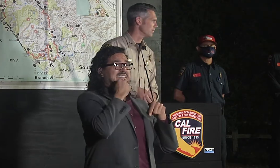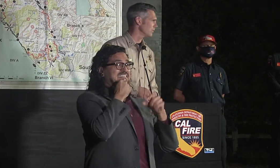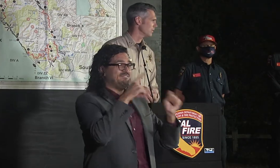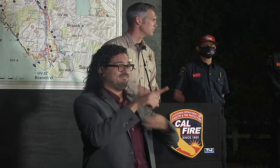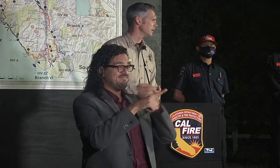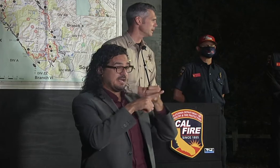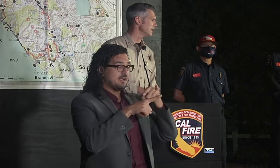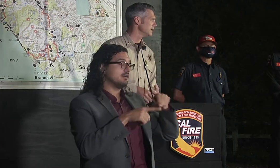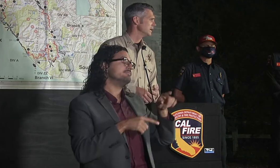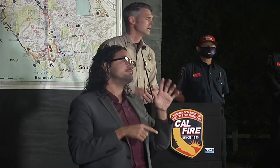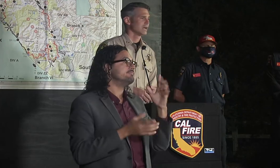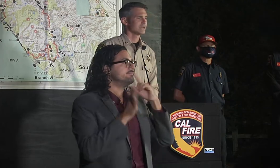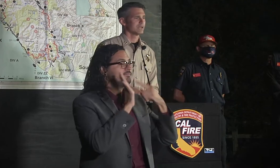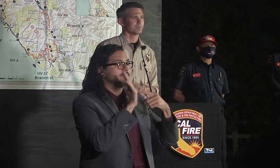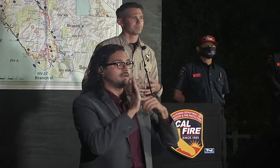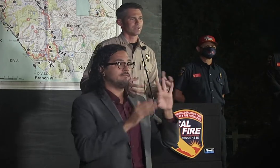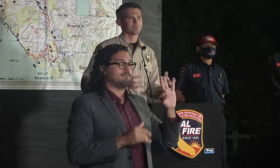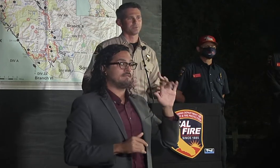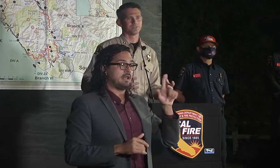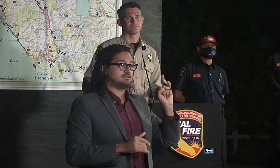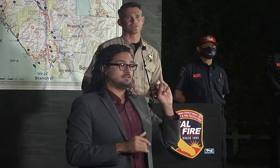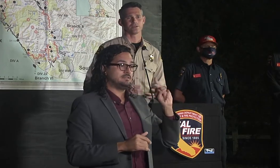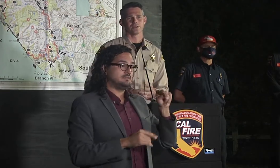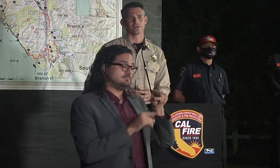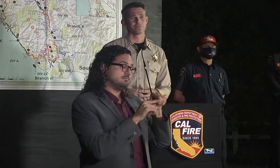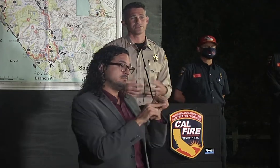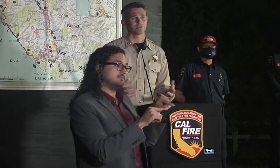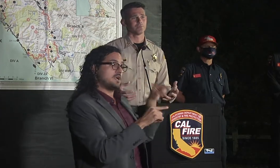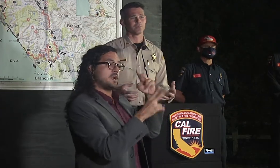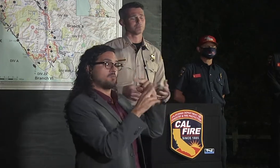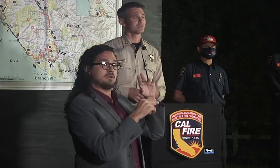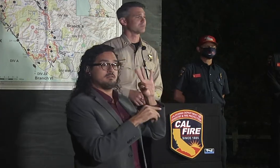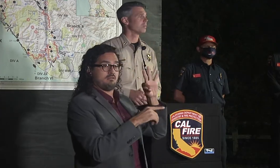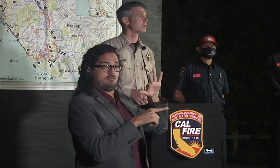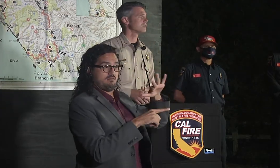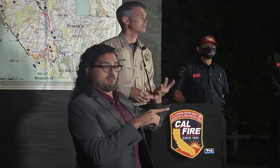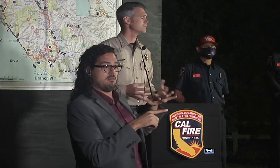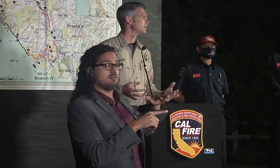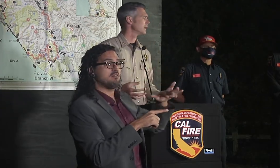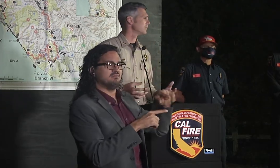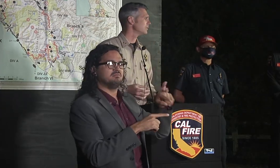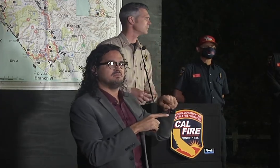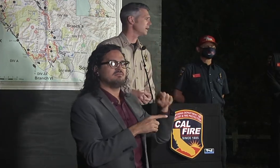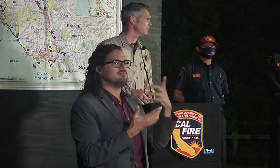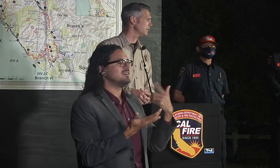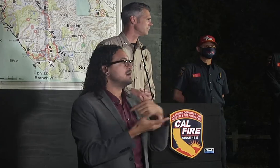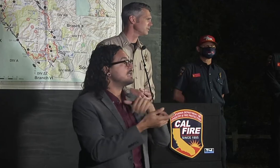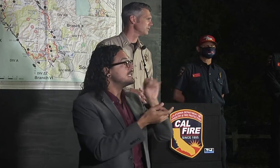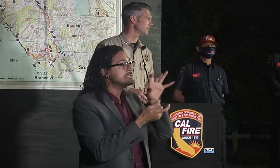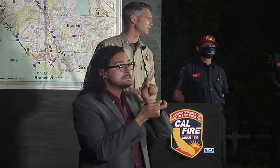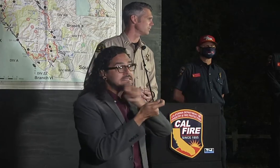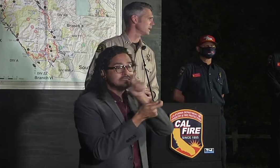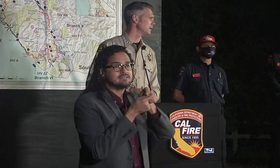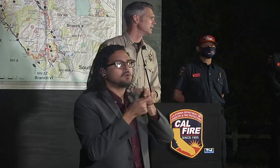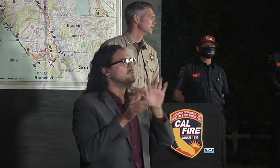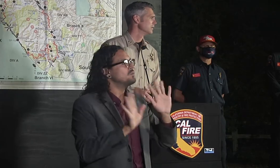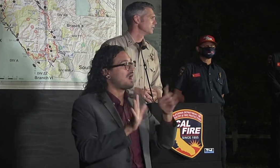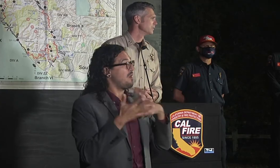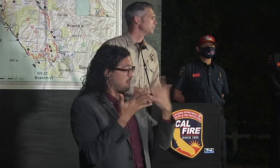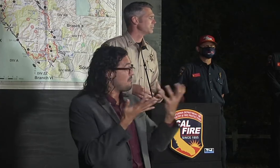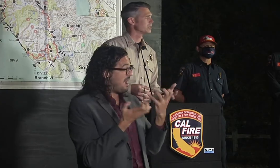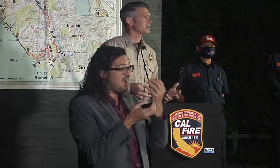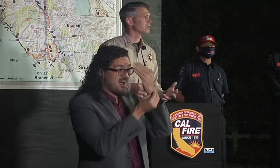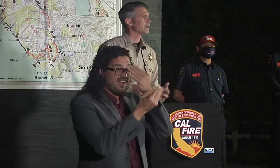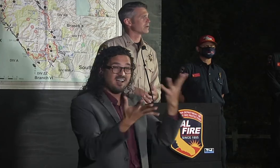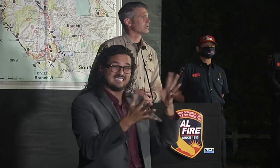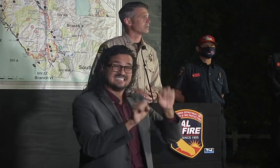Highway 9 corridor. But again, I can't place specifics on, and as much as we want to, we just can't place specifics on when